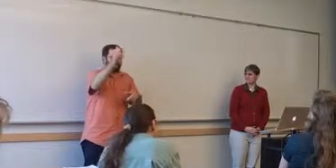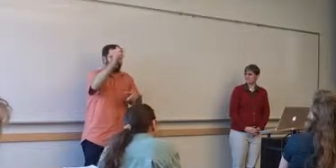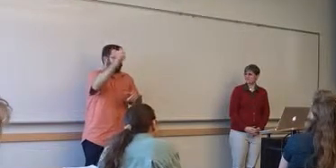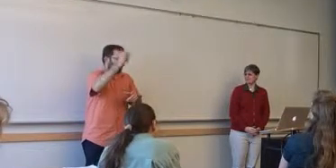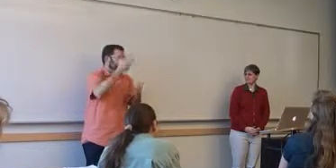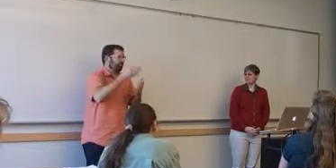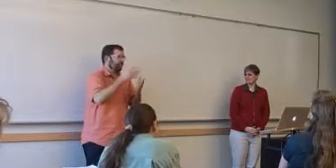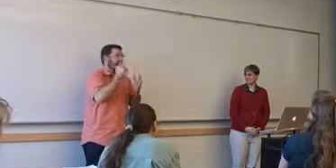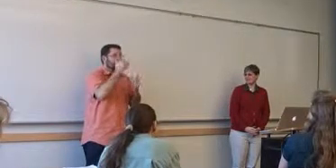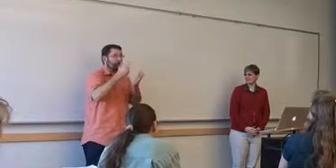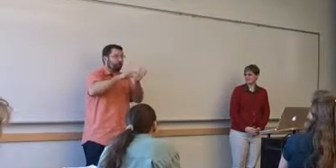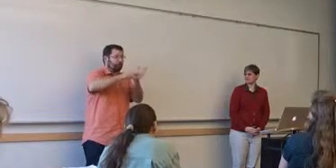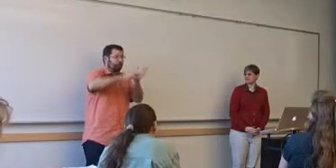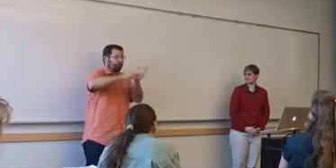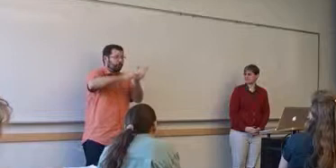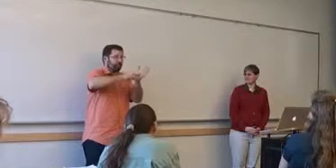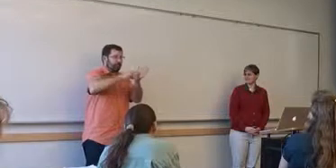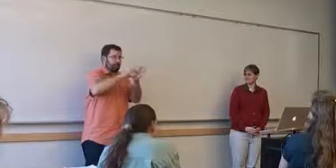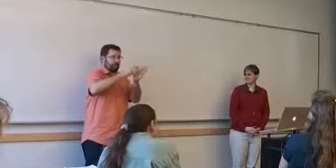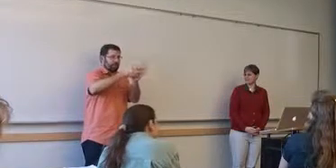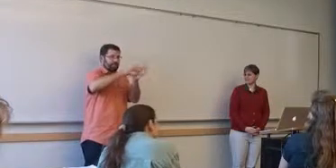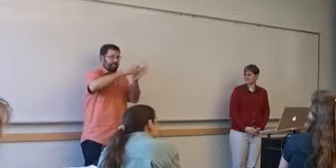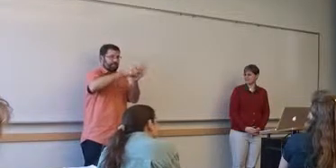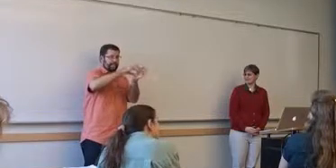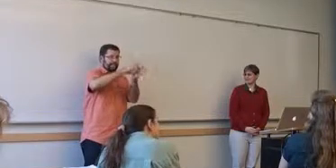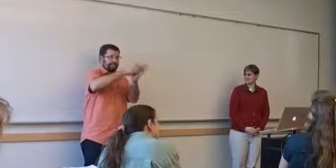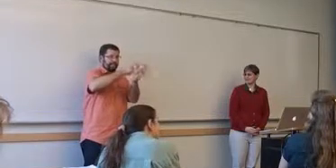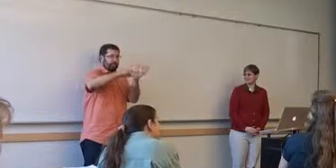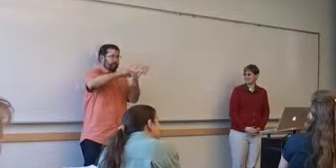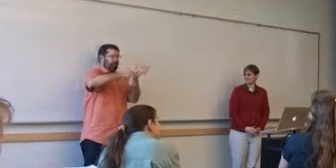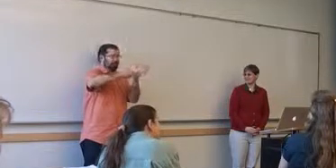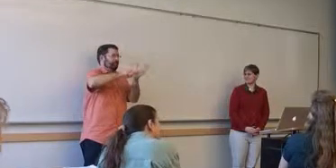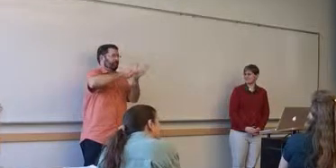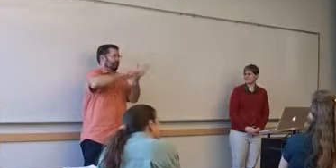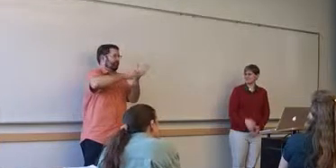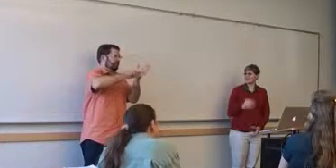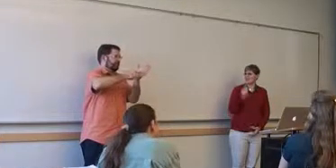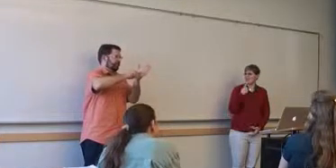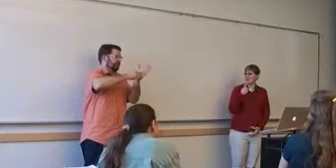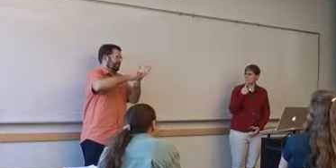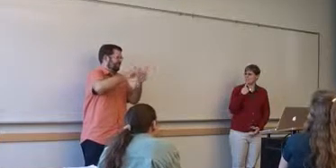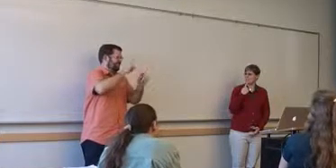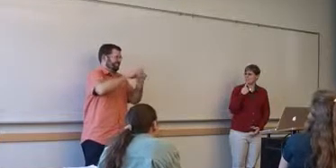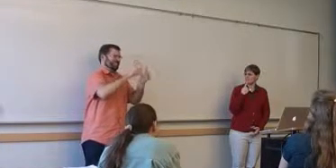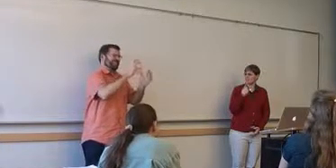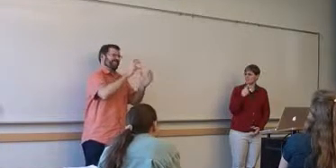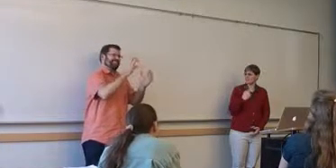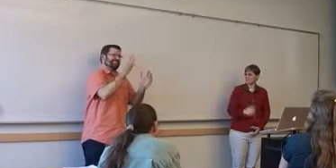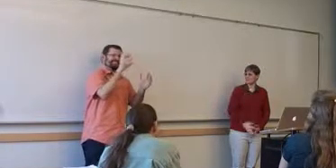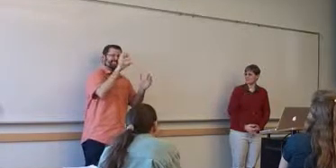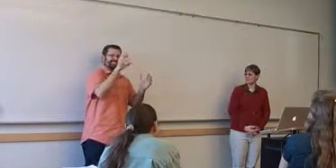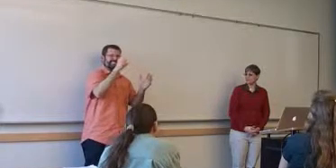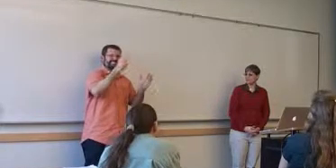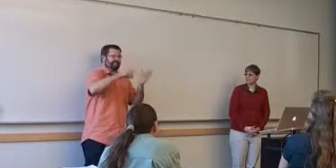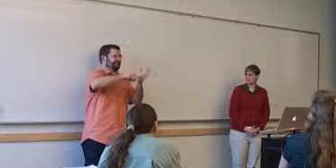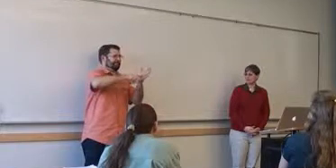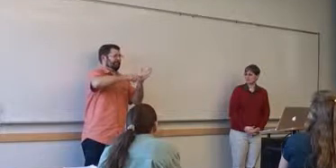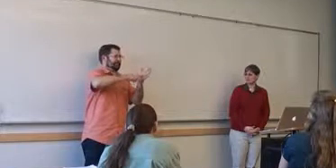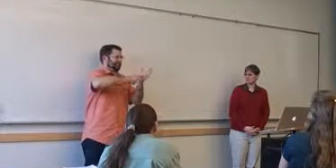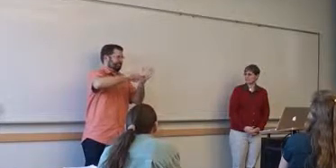And, you know, so they'll start approximating the signs. Here's cookie, maybe they'll do cookie here with one finger. So to get this claw shape